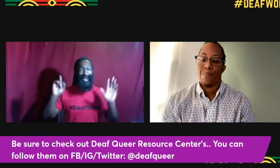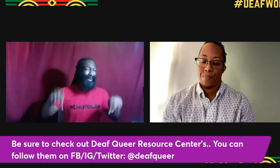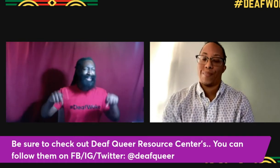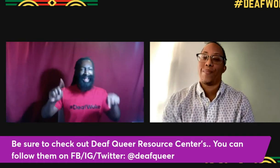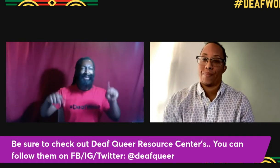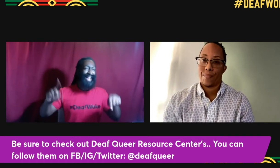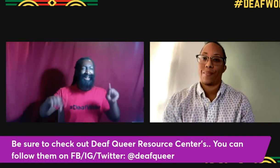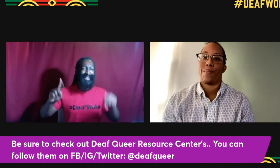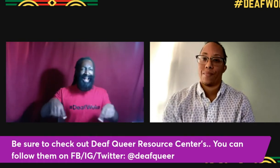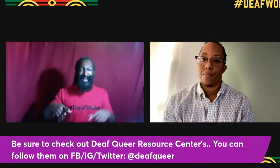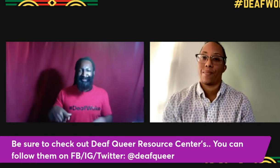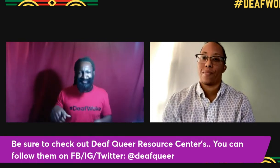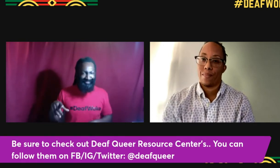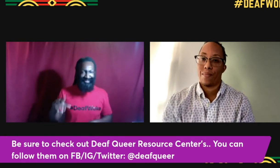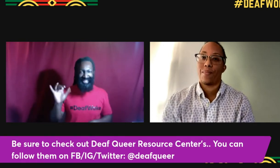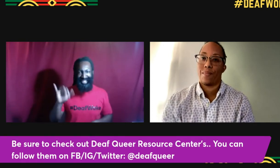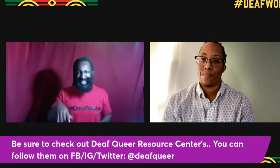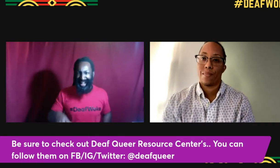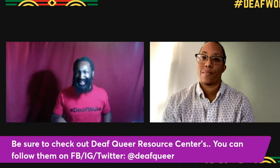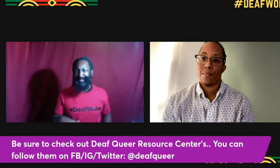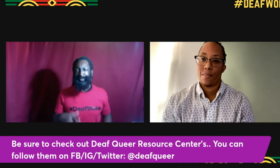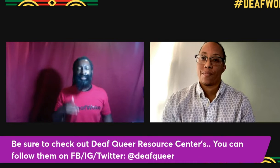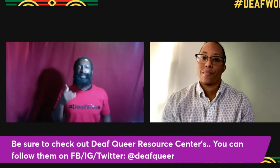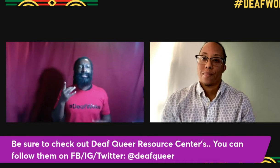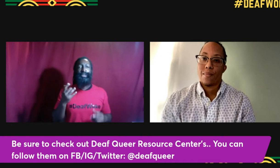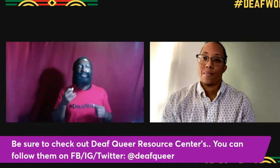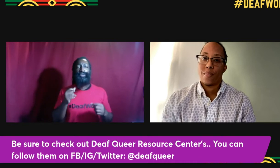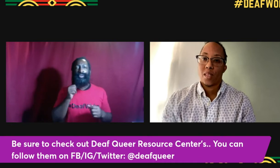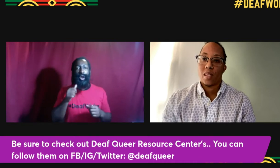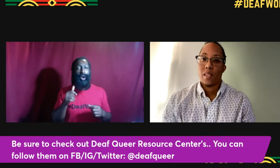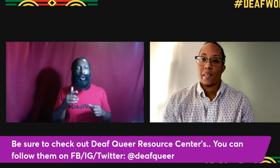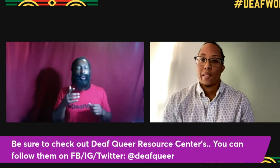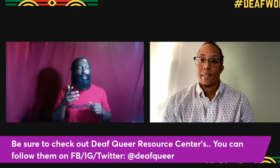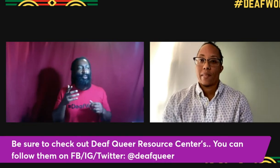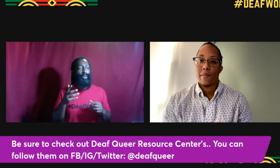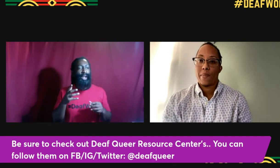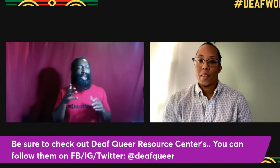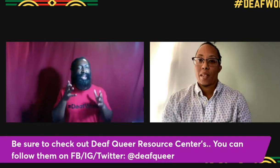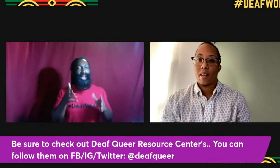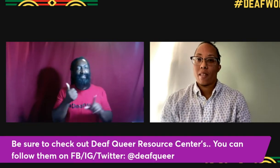community. So go there. Go, go, go, go, go, go, go, go, go.